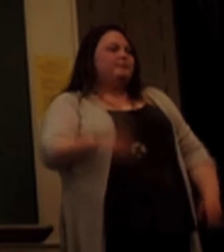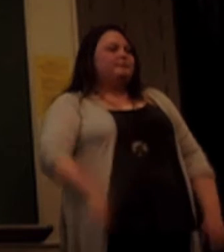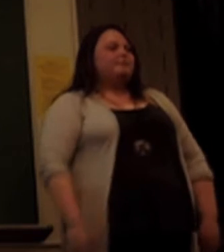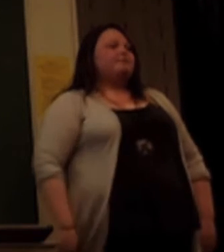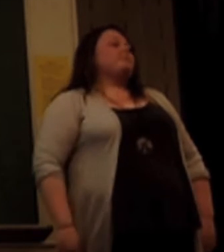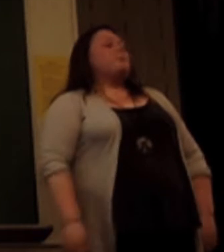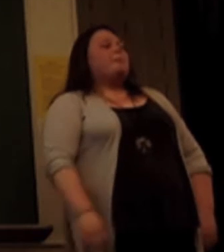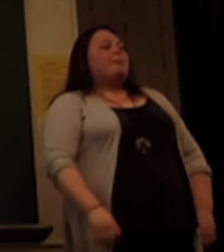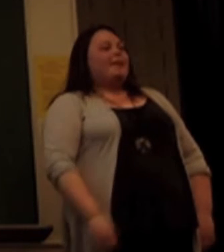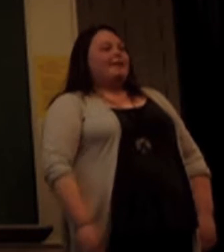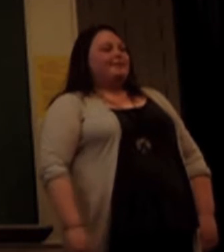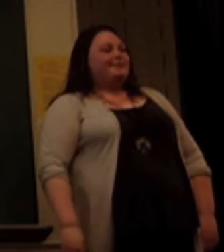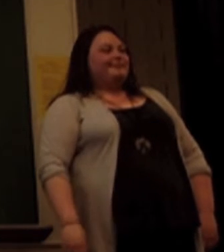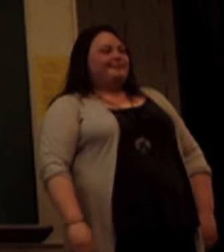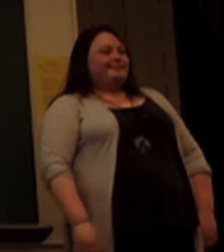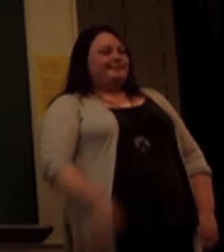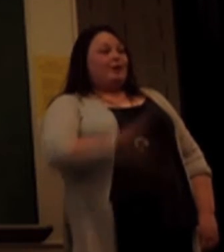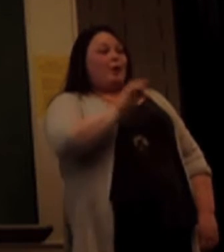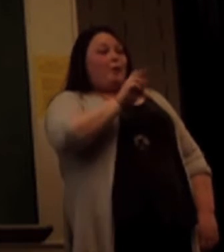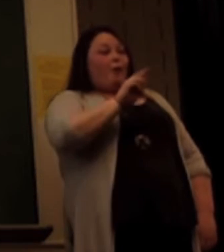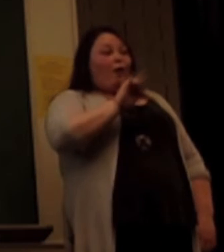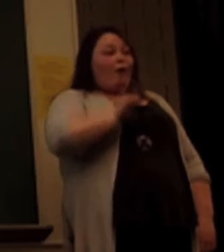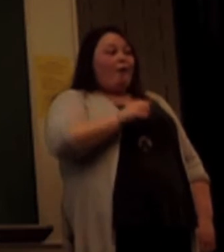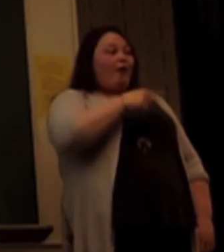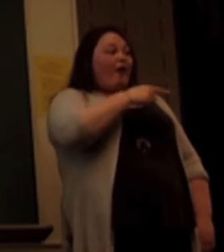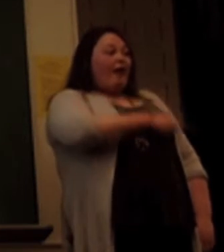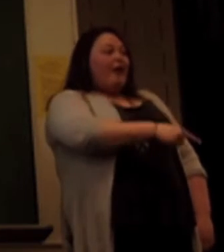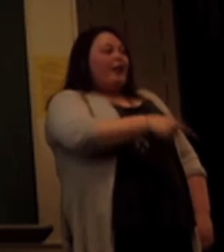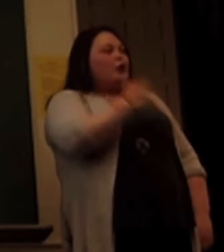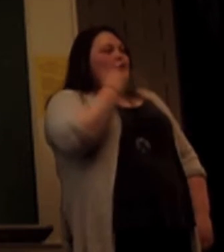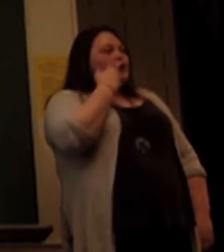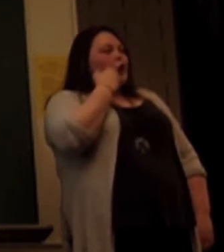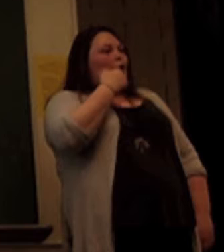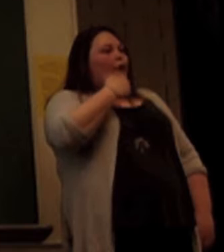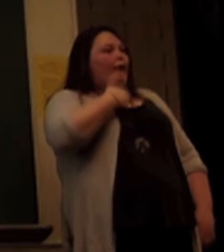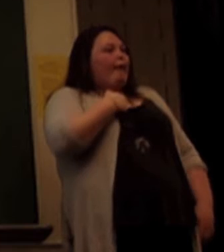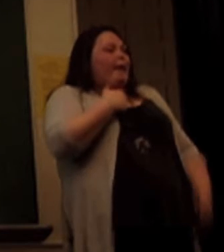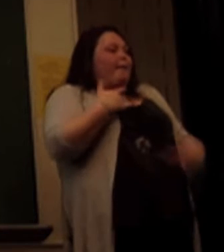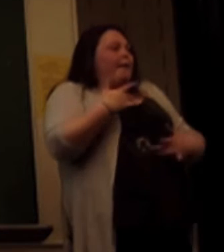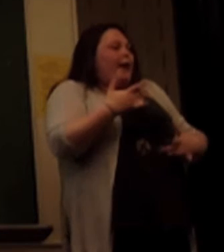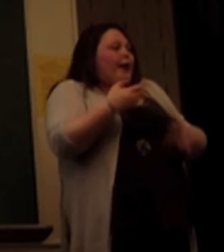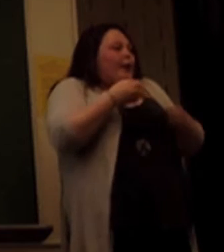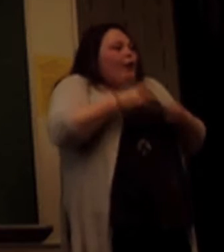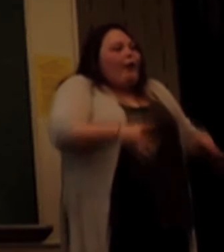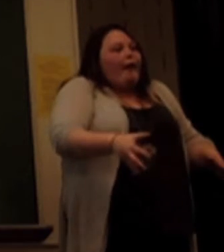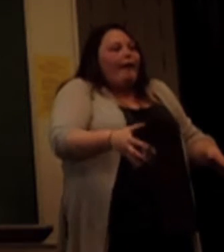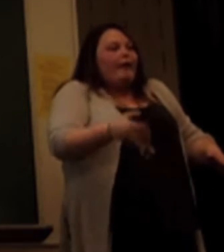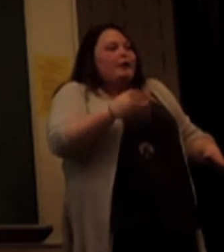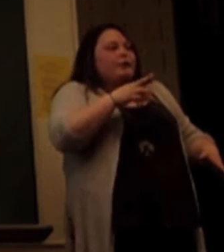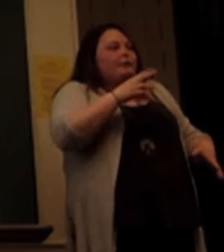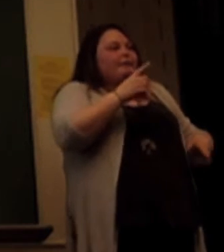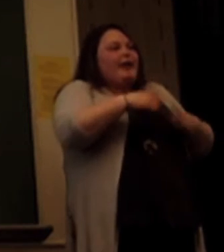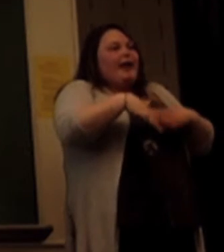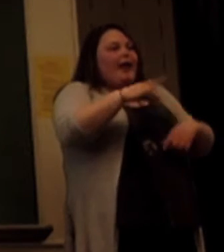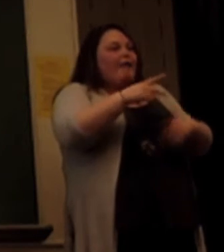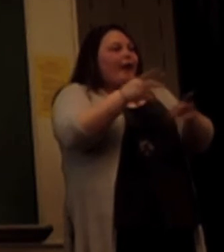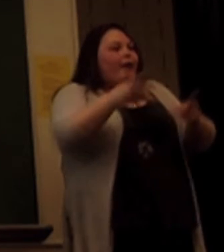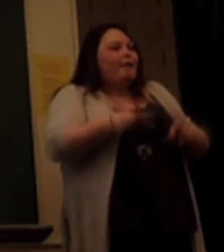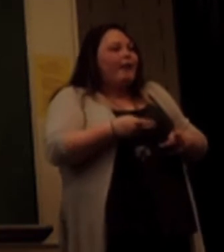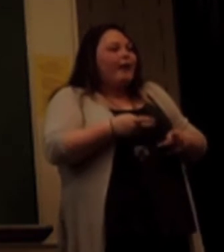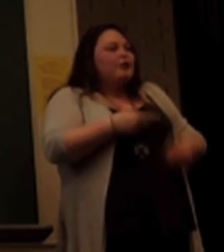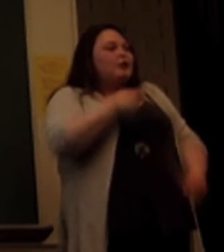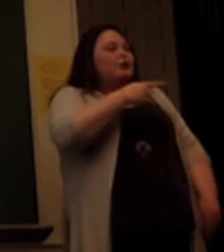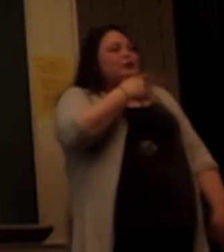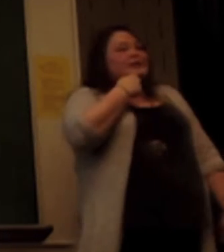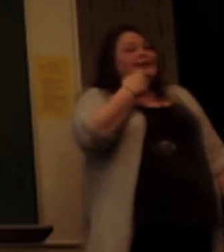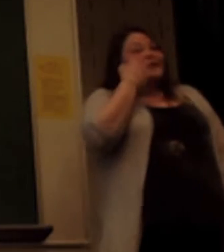knows that it stresses me out. So like, I would text her and be like, I'm lost again. I'm sorry. I'm wandering the city. I'm trying to find you. And she's just like, don't worry. You'll get here whenever. If I